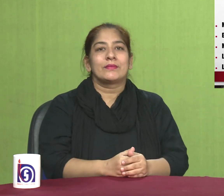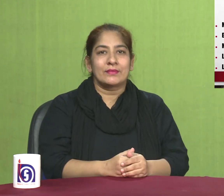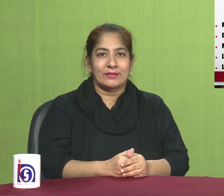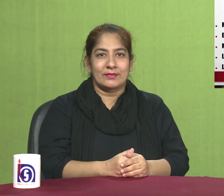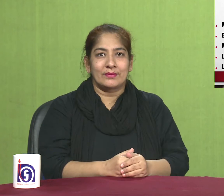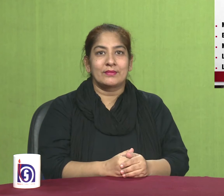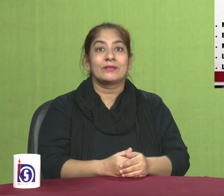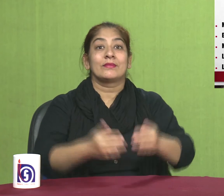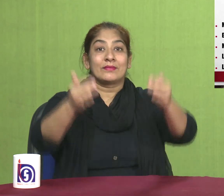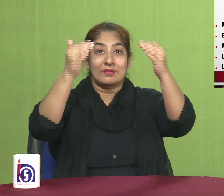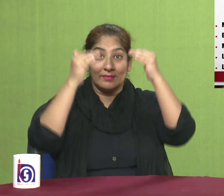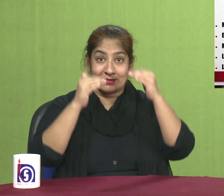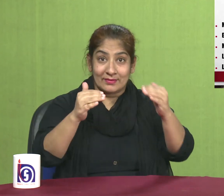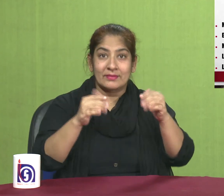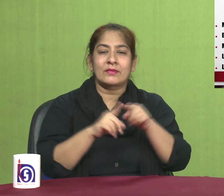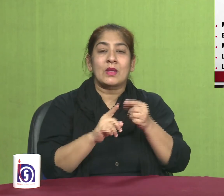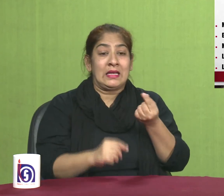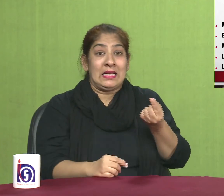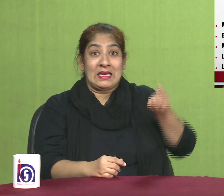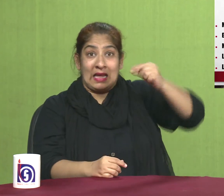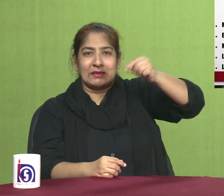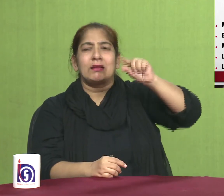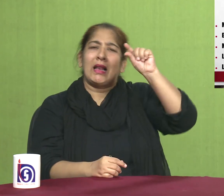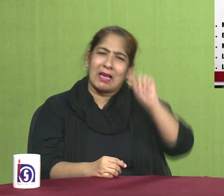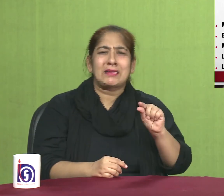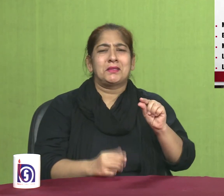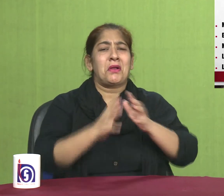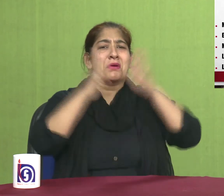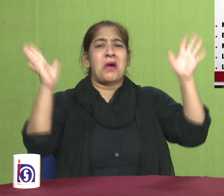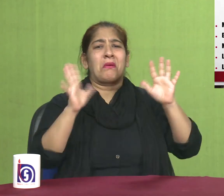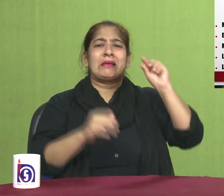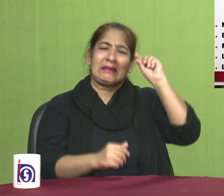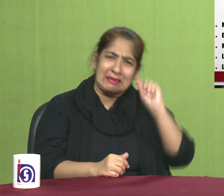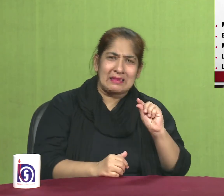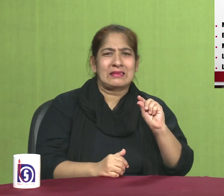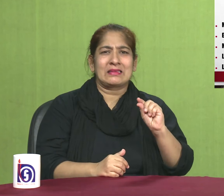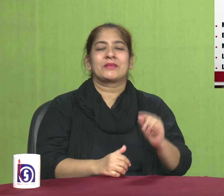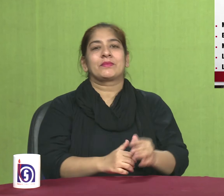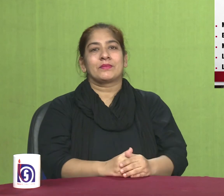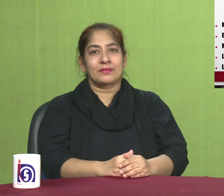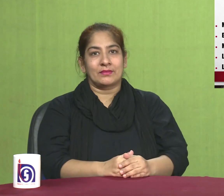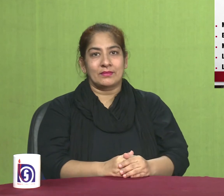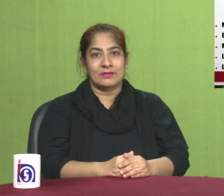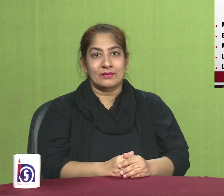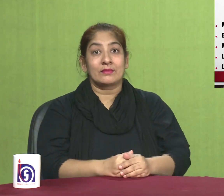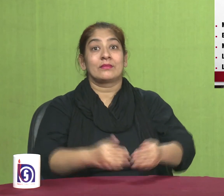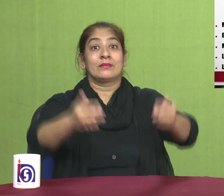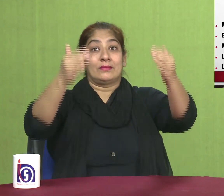Before 25 years, you need to return back your loan. And also the low interest